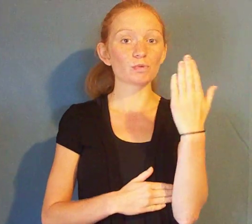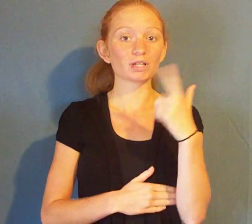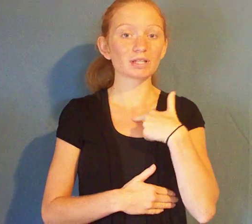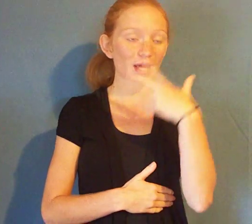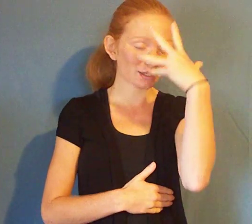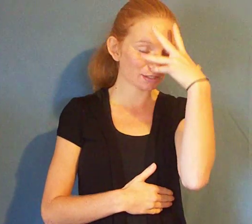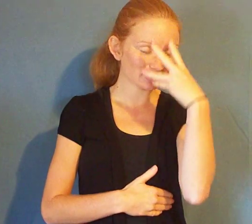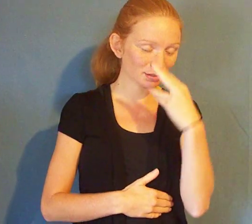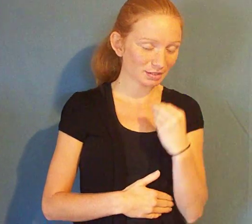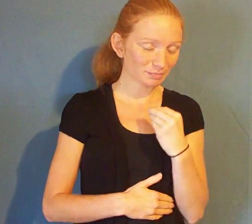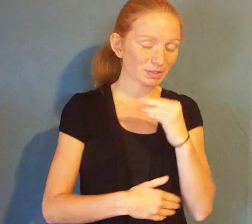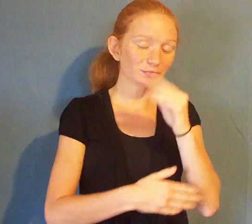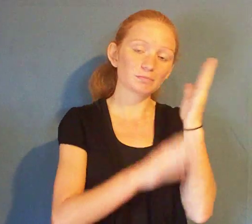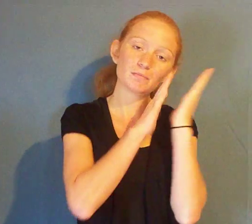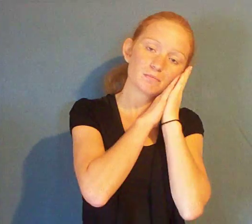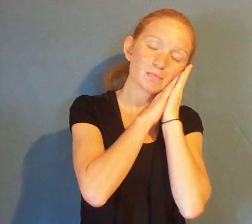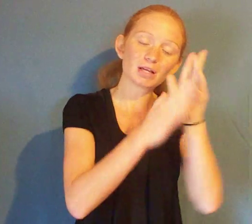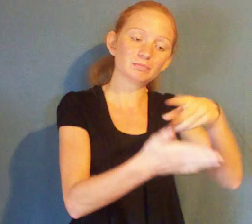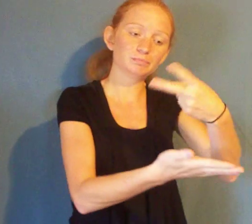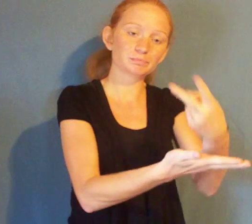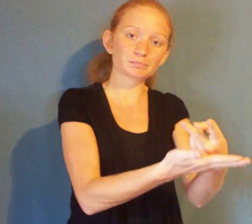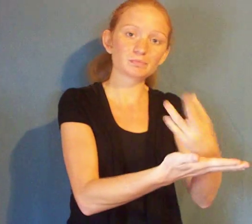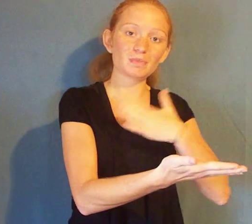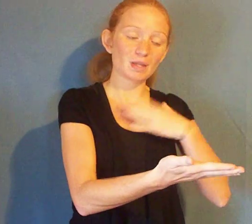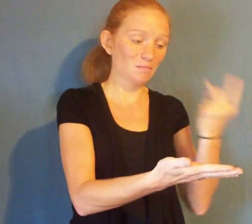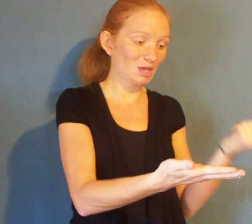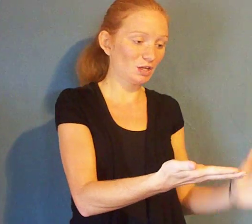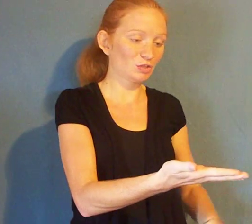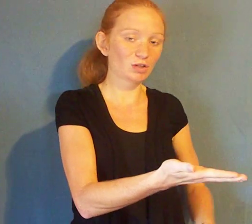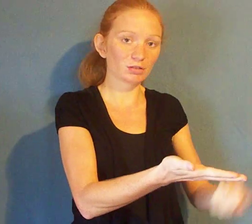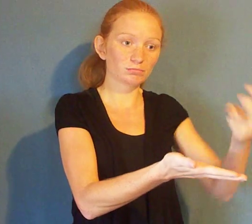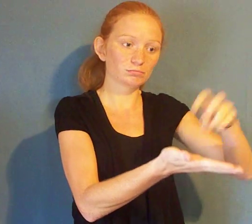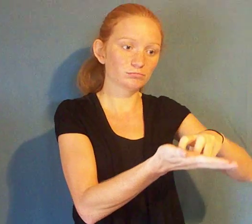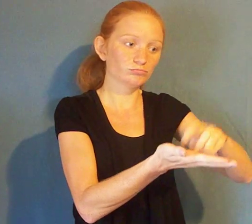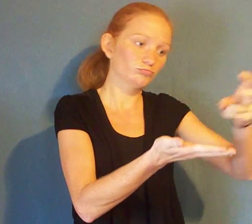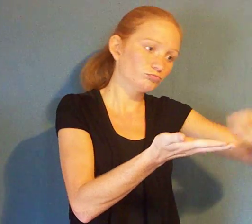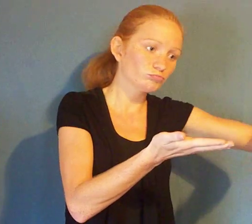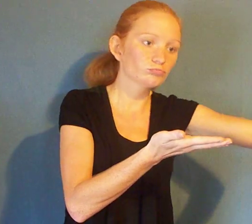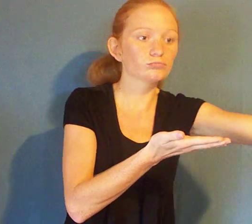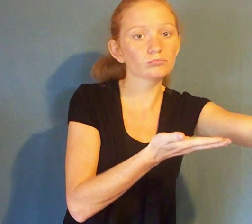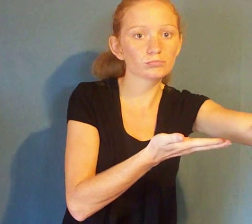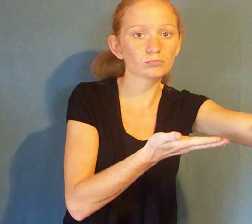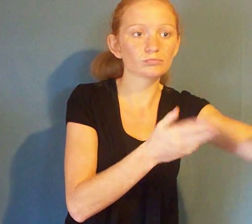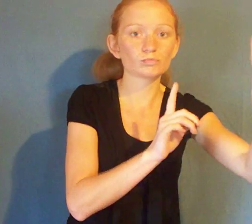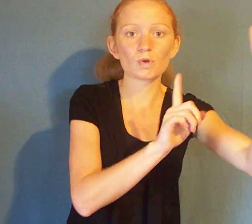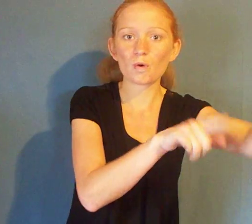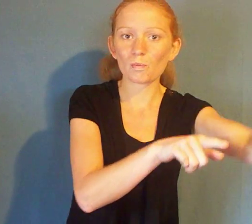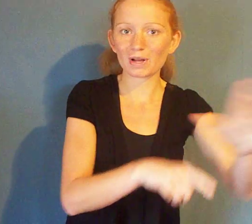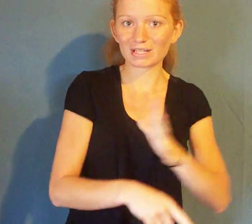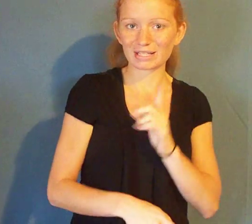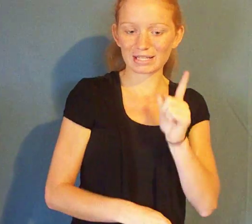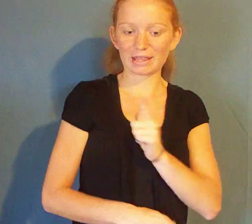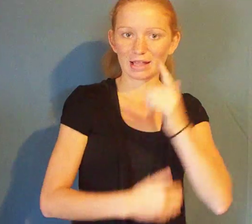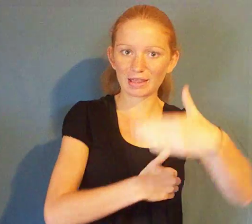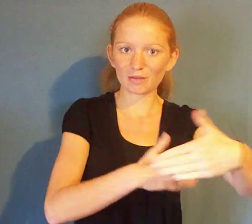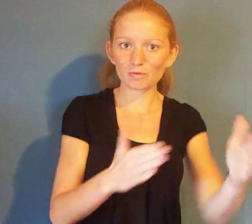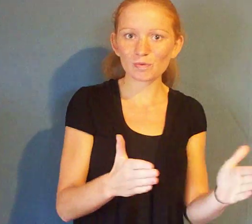dog jumped off the bed, was wandering around. She came back, jumped on the bed, jumped off the bed, went back to the living room, came back, jumped on the bed. Did this like 3 or 4